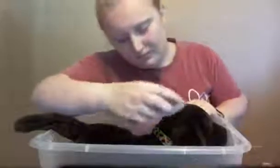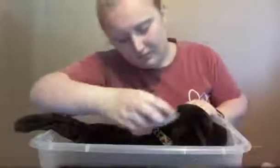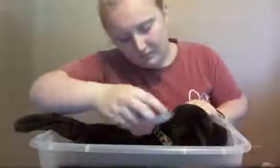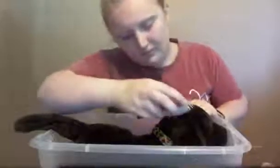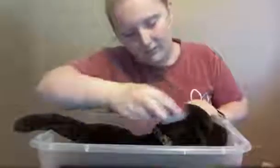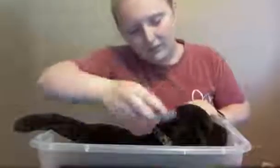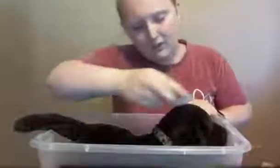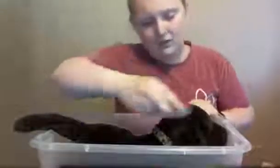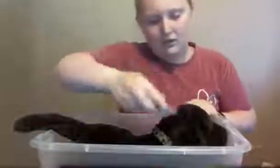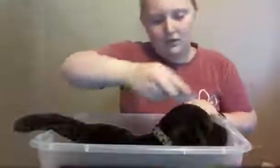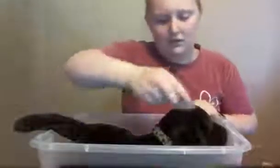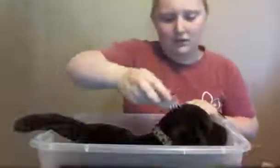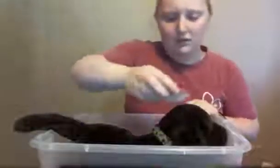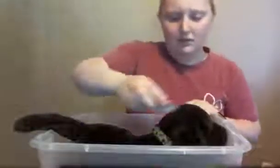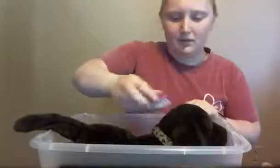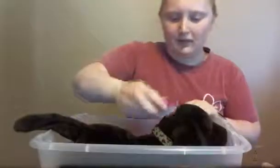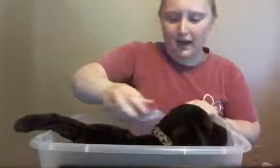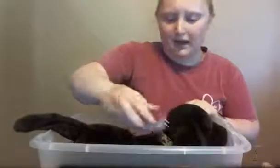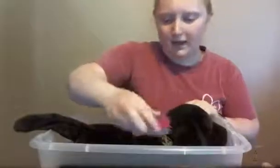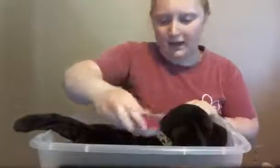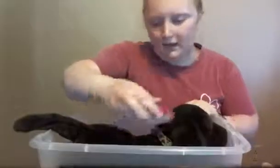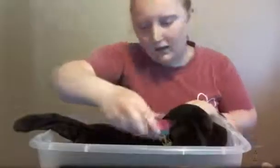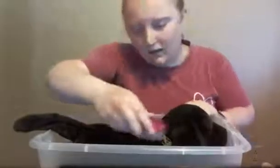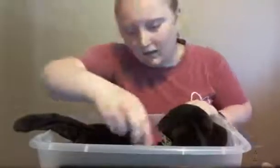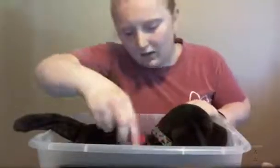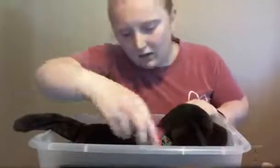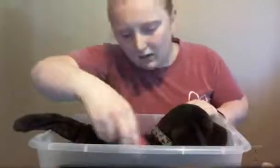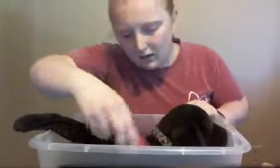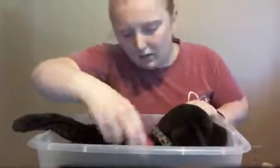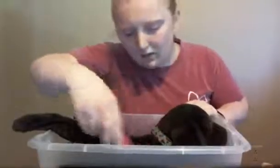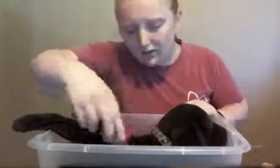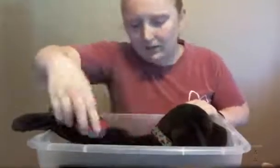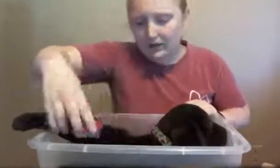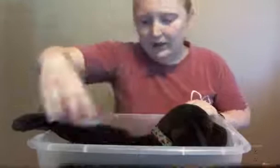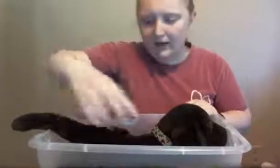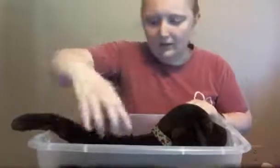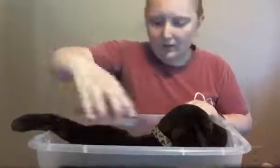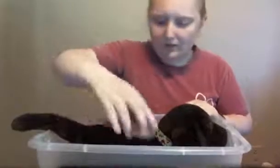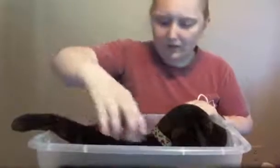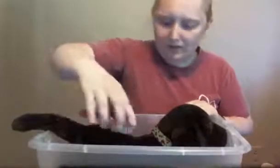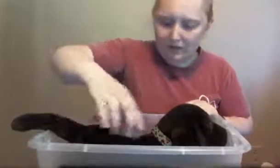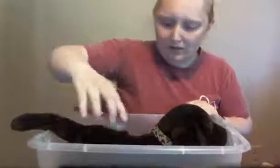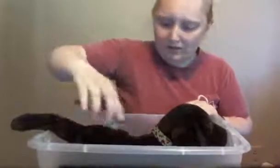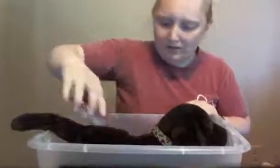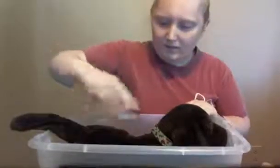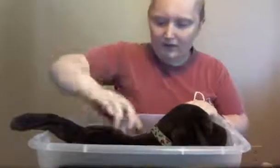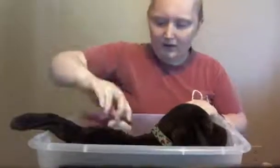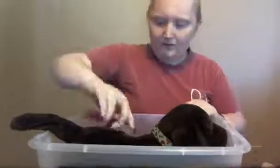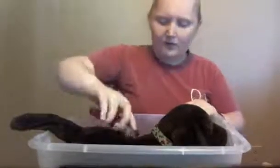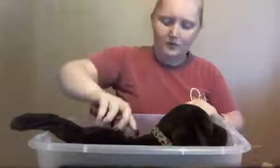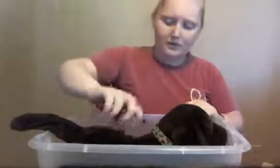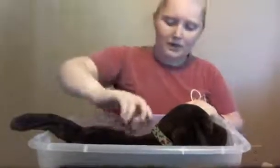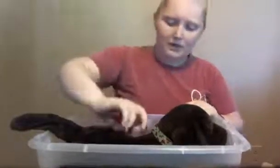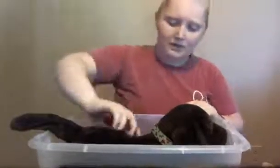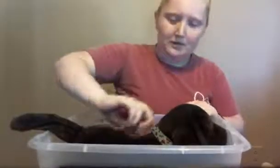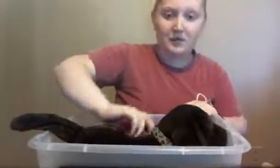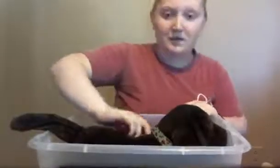I like to play with stuffed animals sometimes. They're pretty